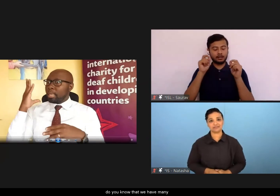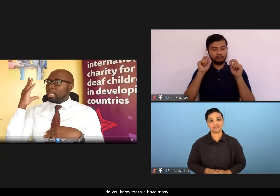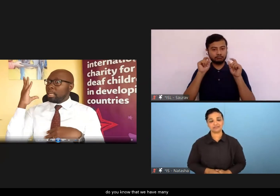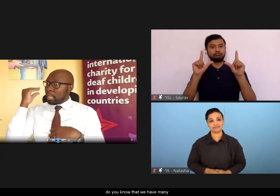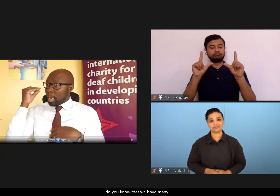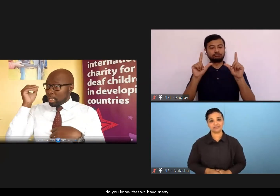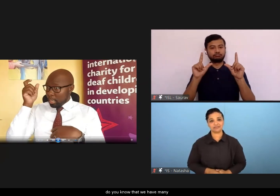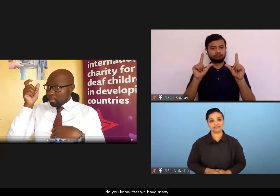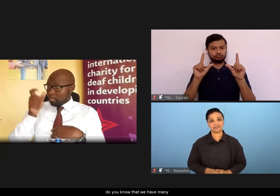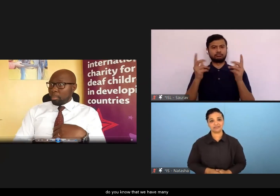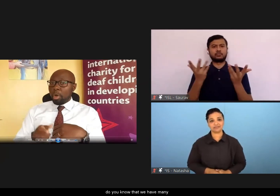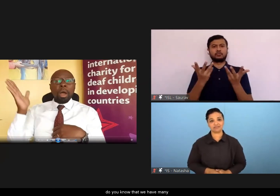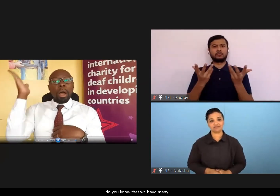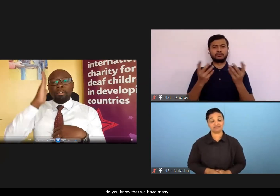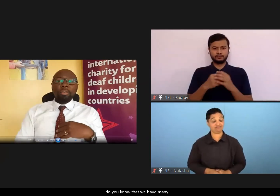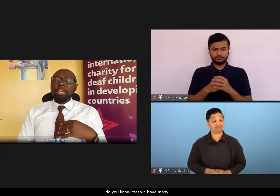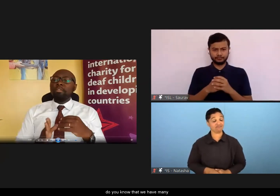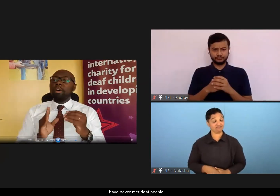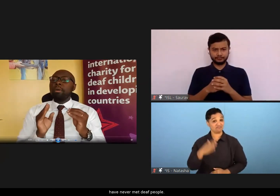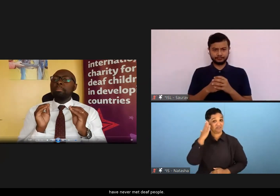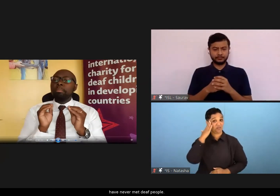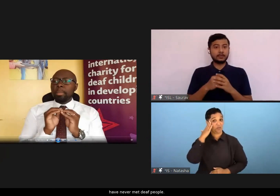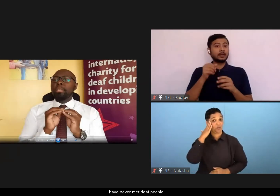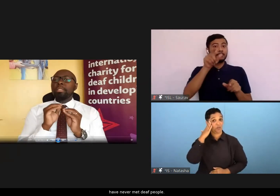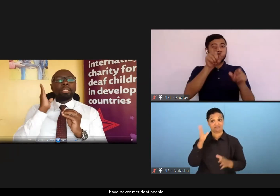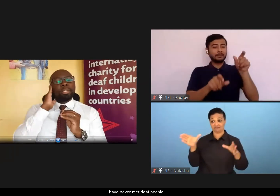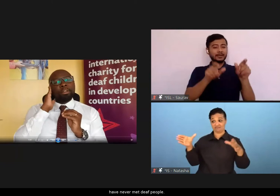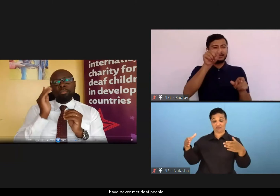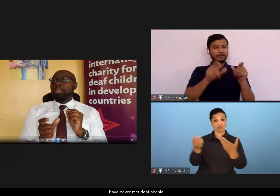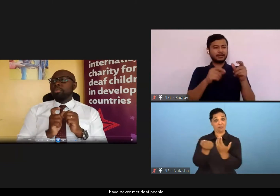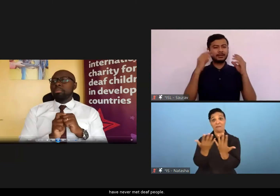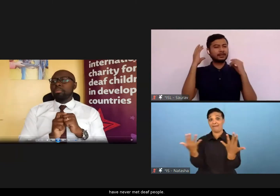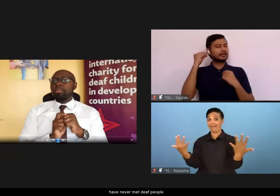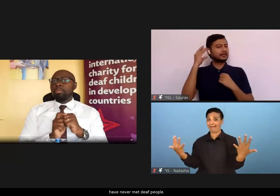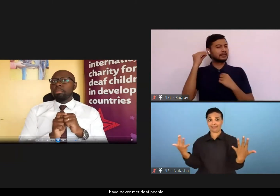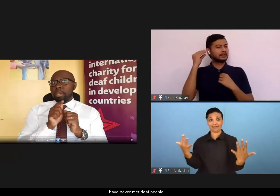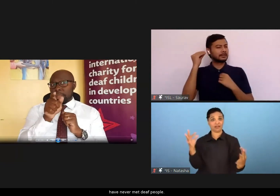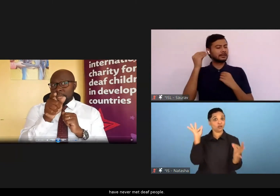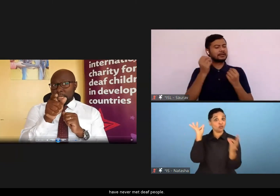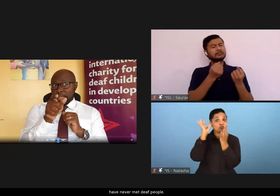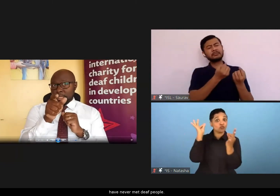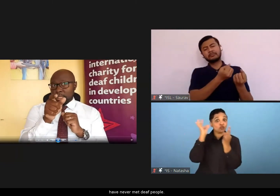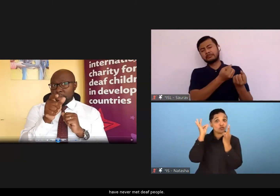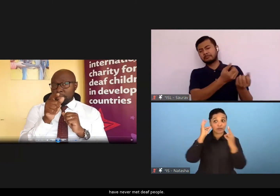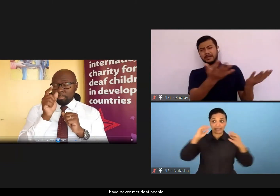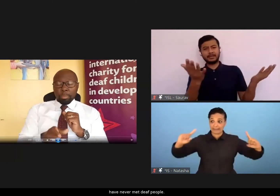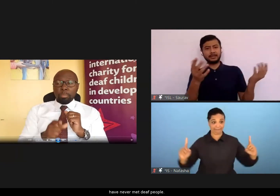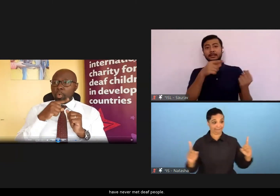we have many hearing people who have never met deaf people?